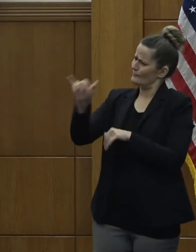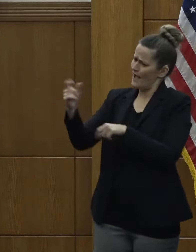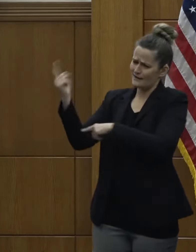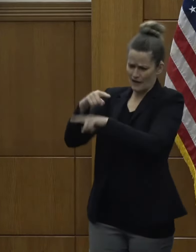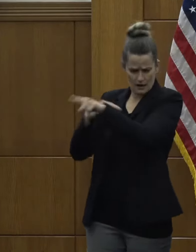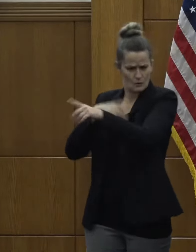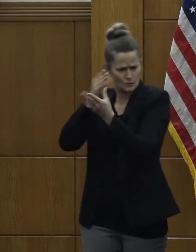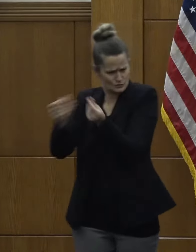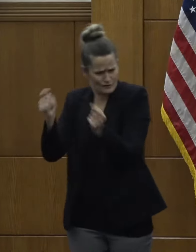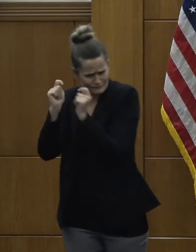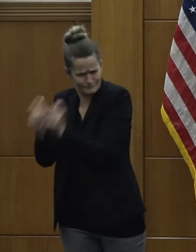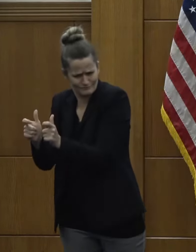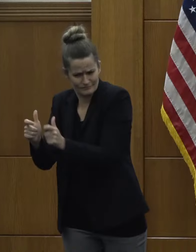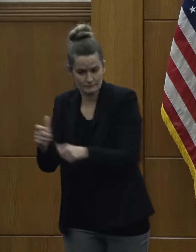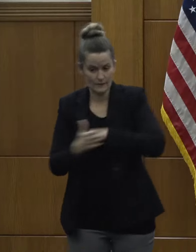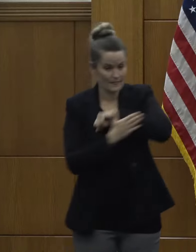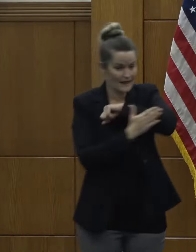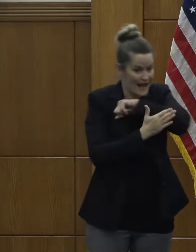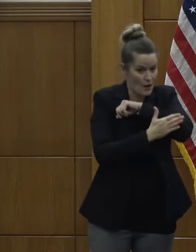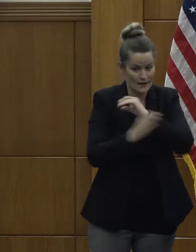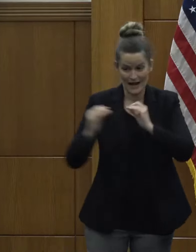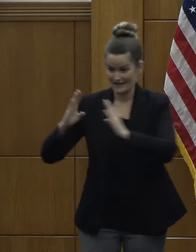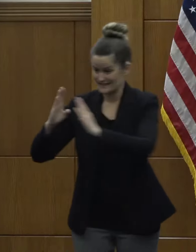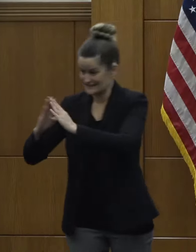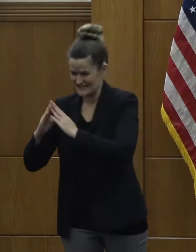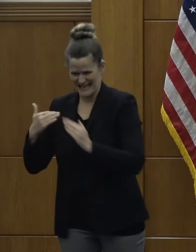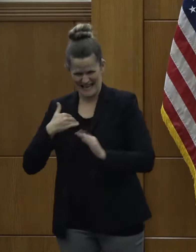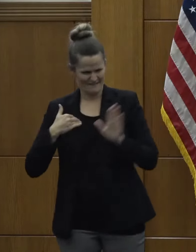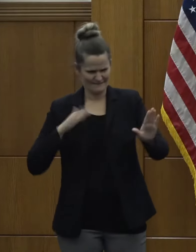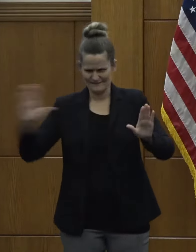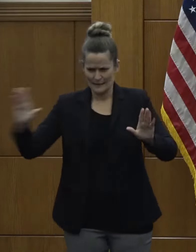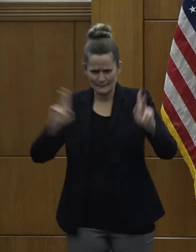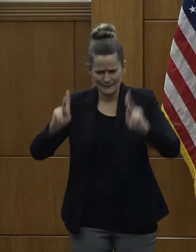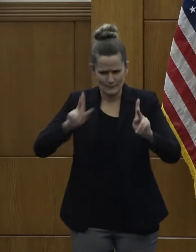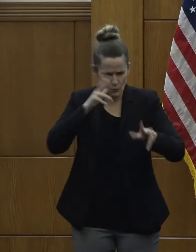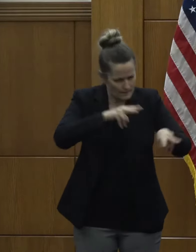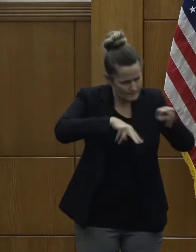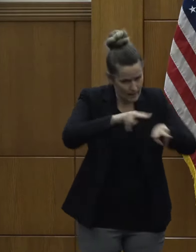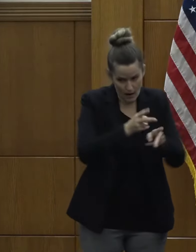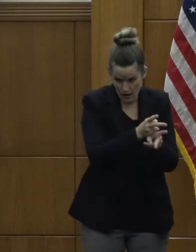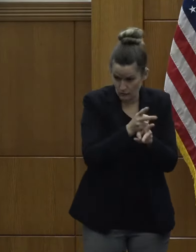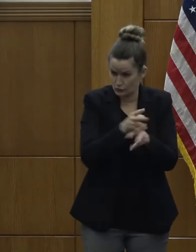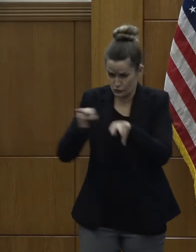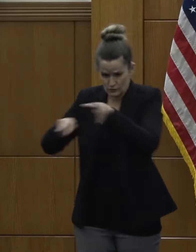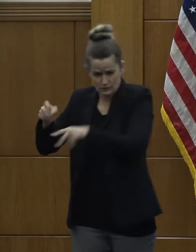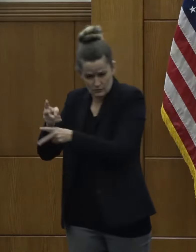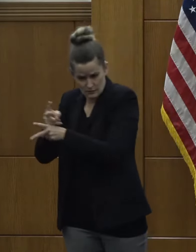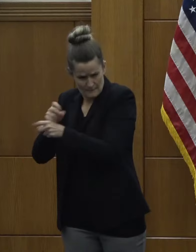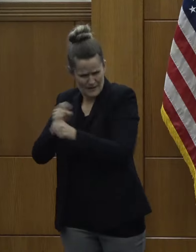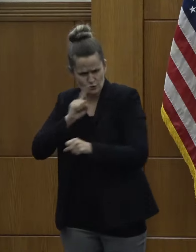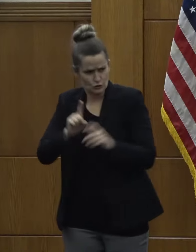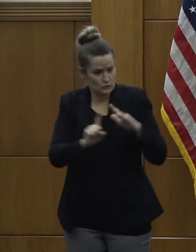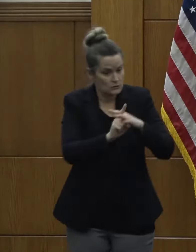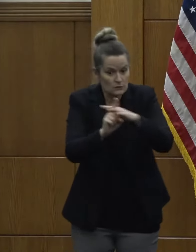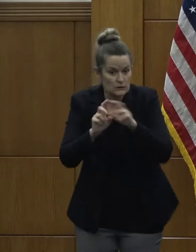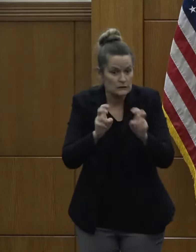people who are on the ground actively monitoring what's happening in their locality and making sure they're dealing with problems as soon as they happen.